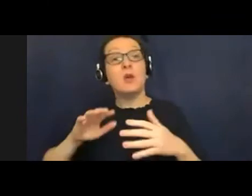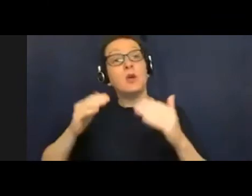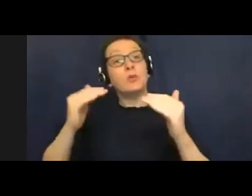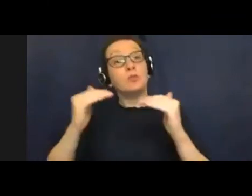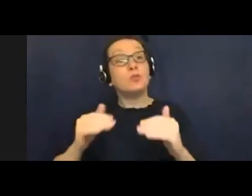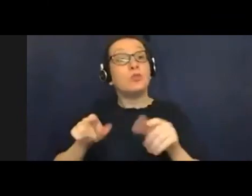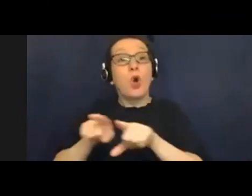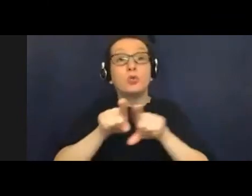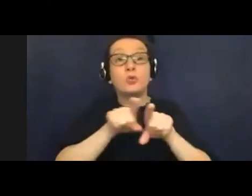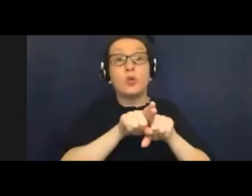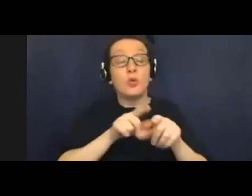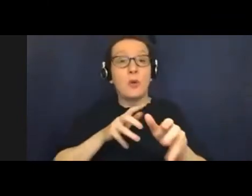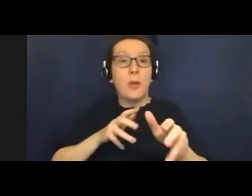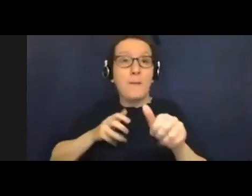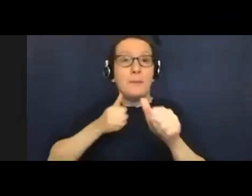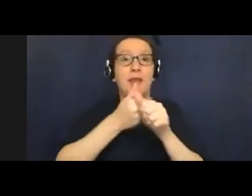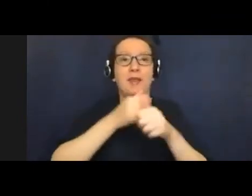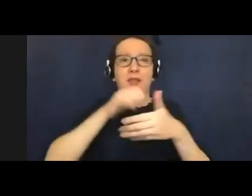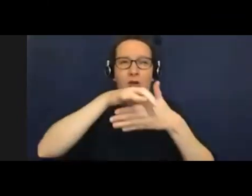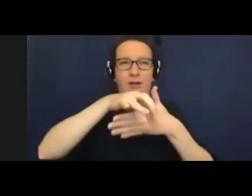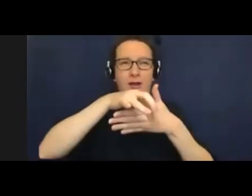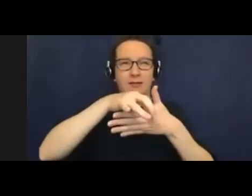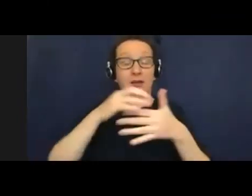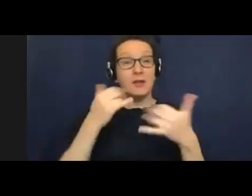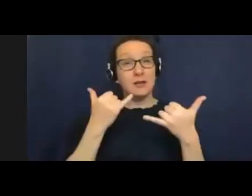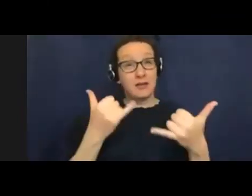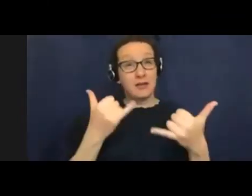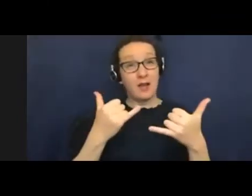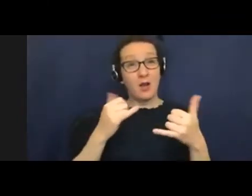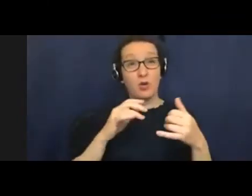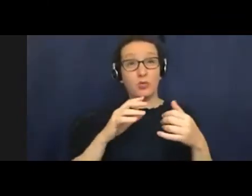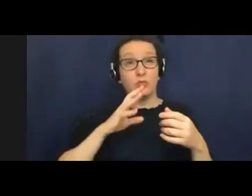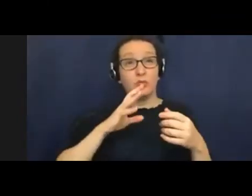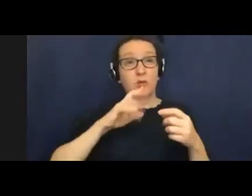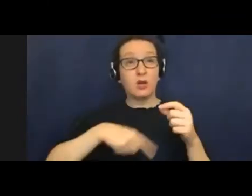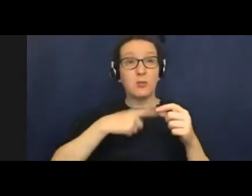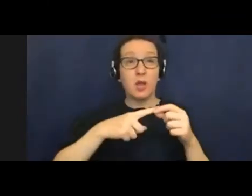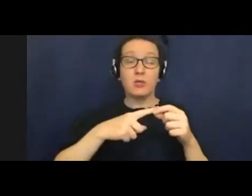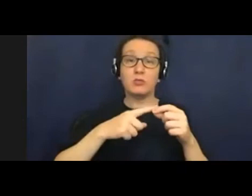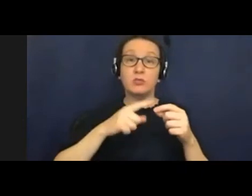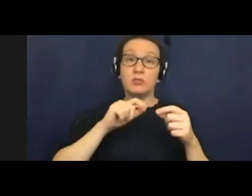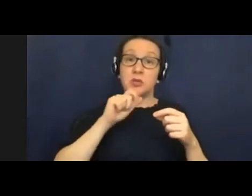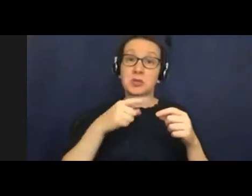building participants' capacity to identify government bodies in charge of the COVID response